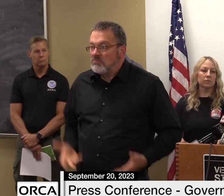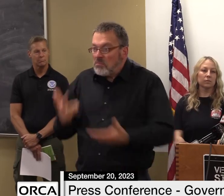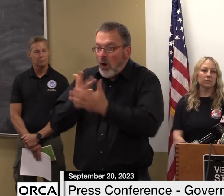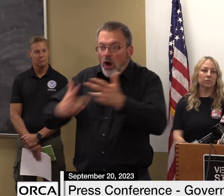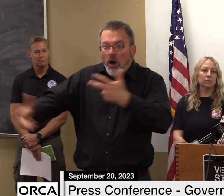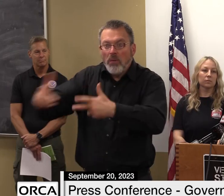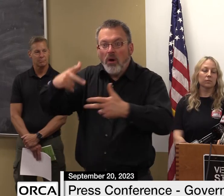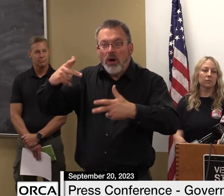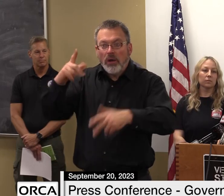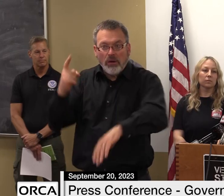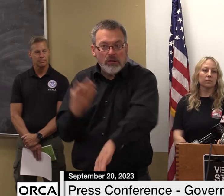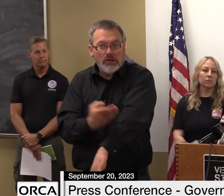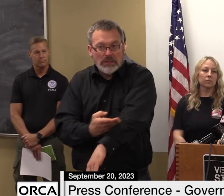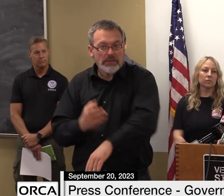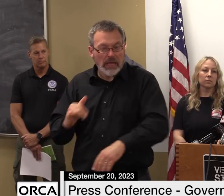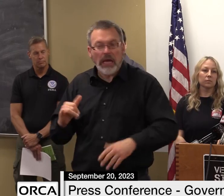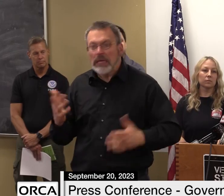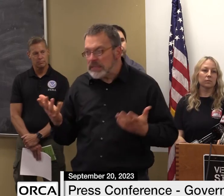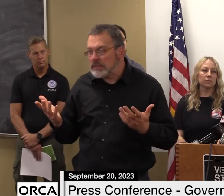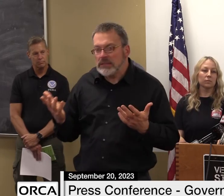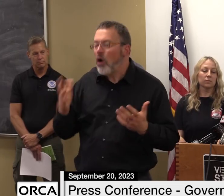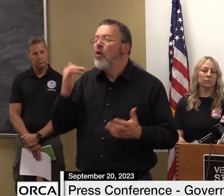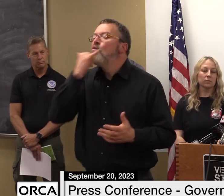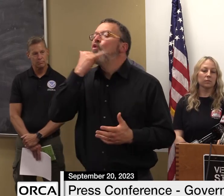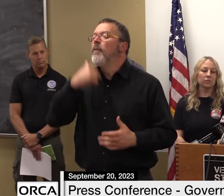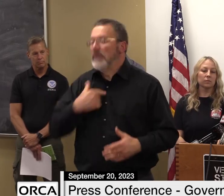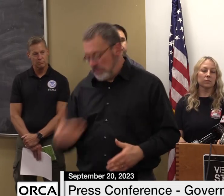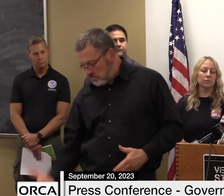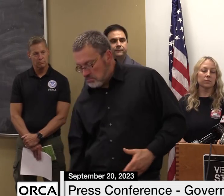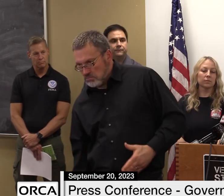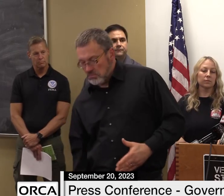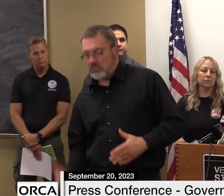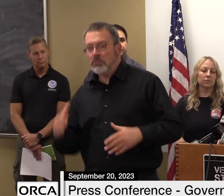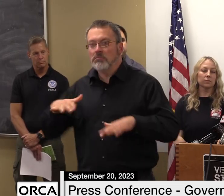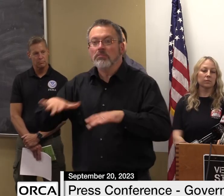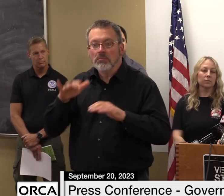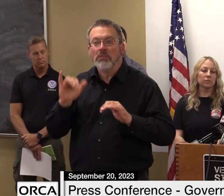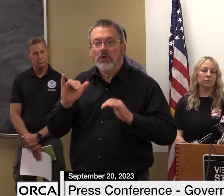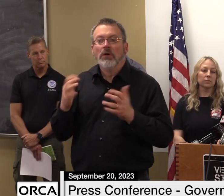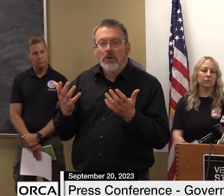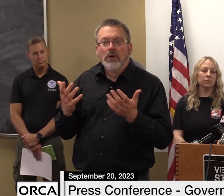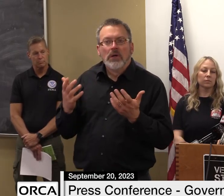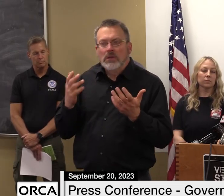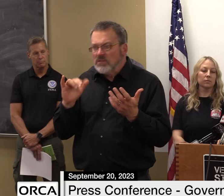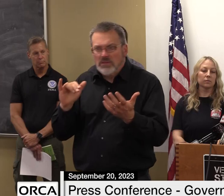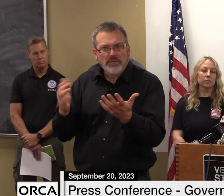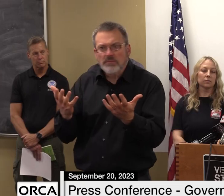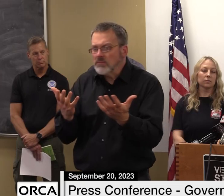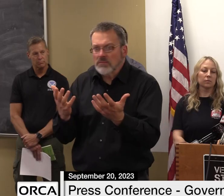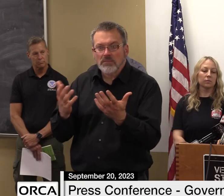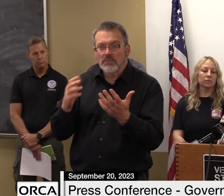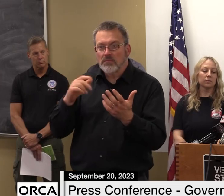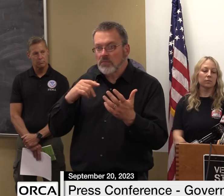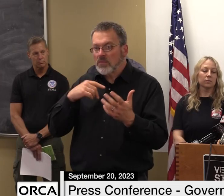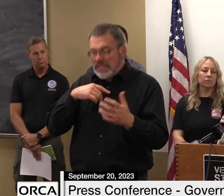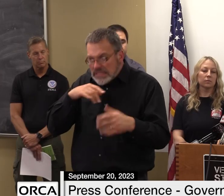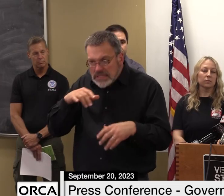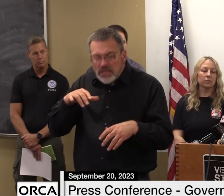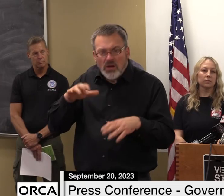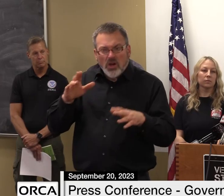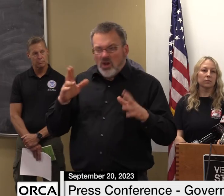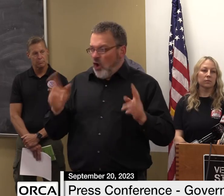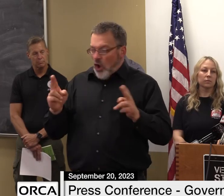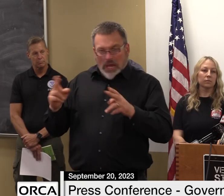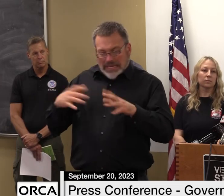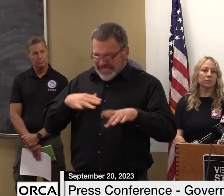brave soul who was determined to keep pumping out the basement, and we rode our bikes home through the deluge. We've all